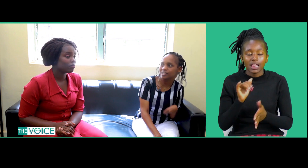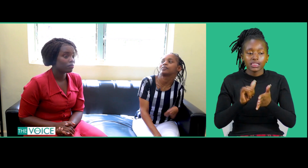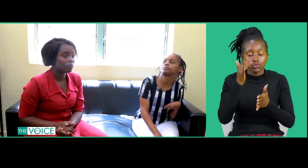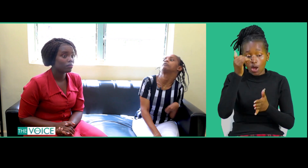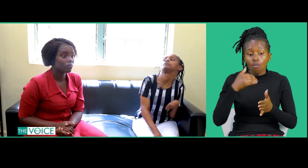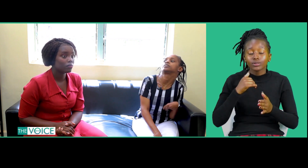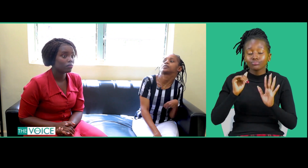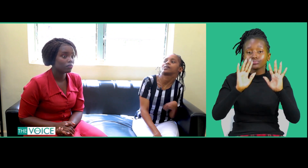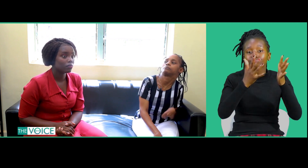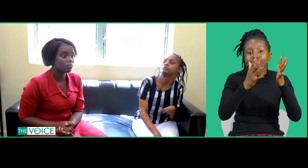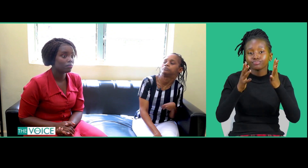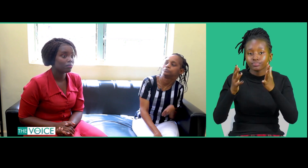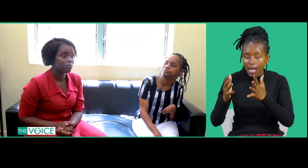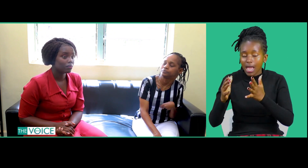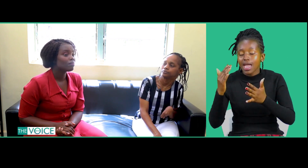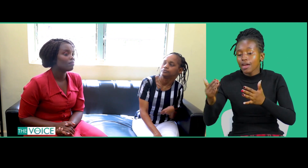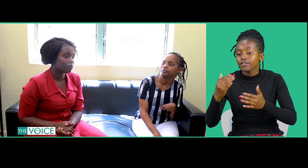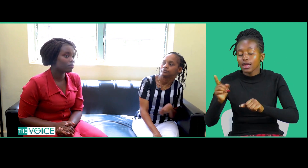celebrate each and every moment with him.